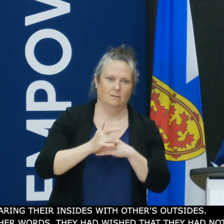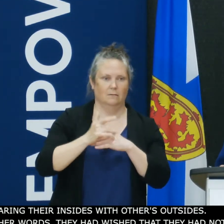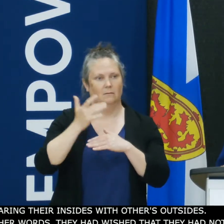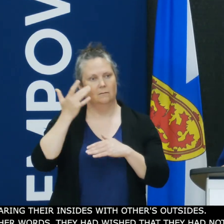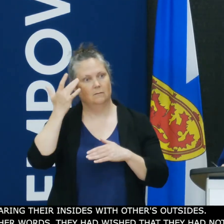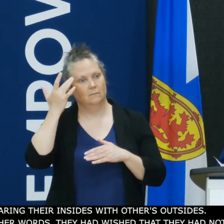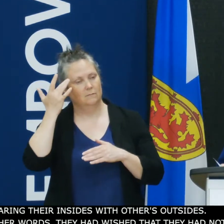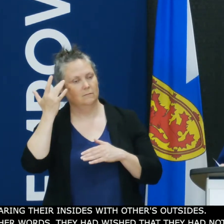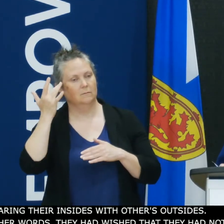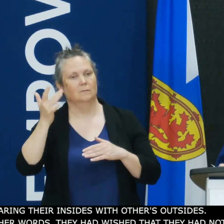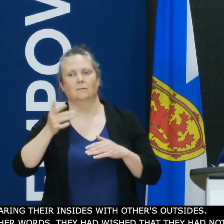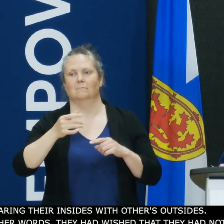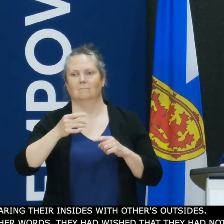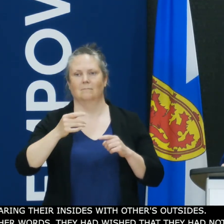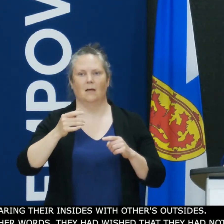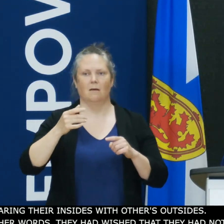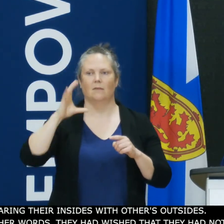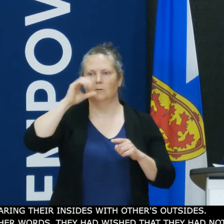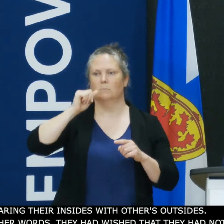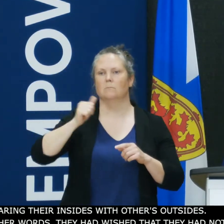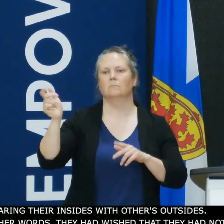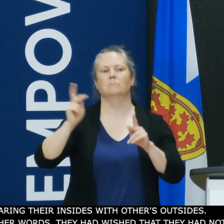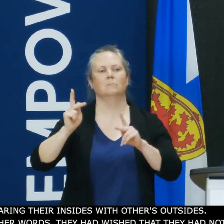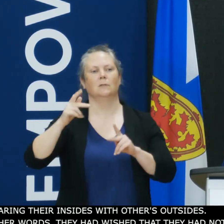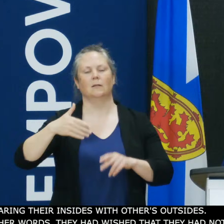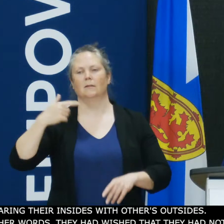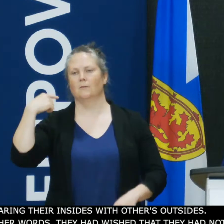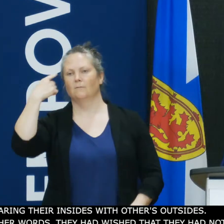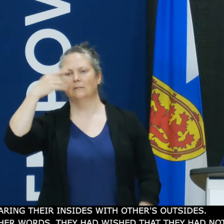comparisons to how others' lives appeared on the outside.